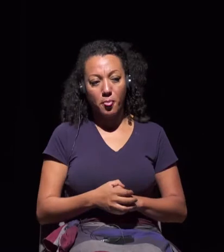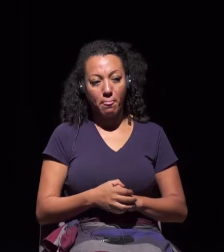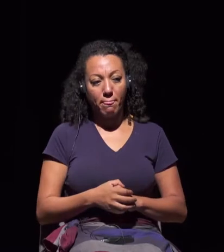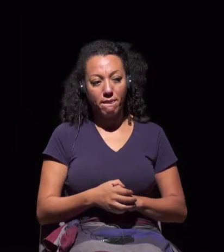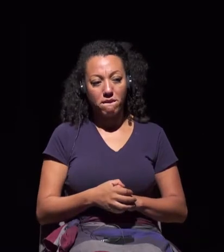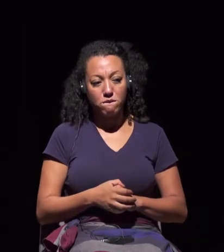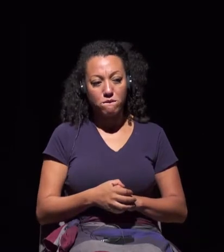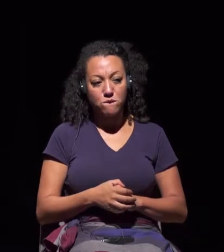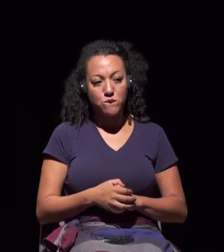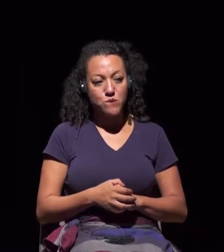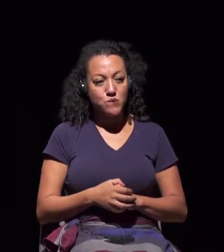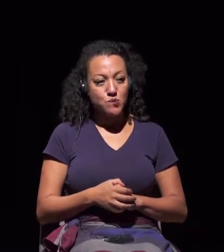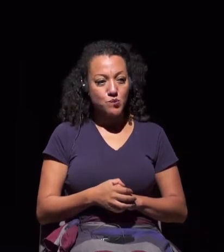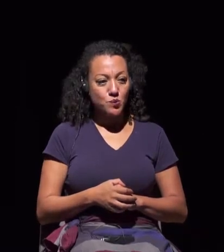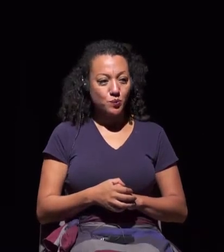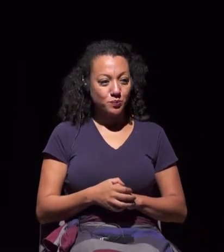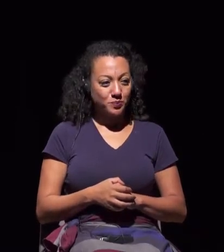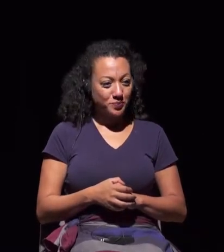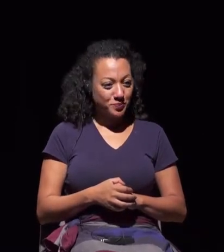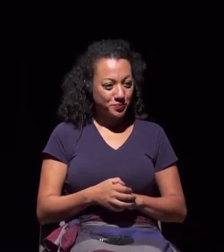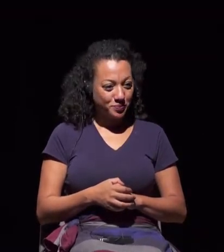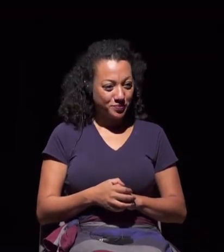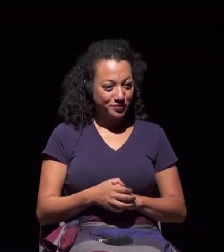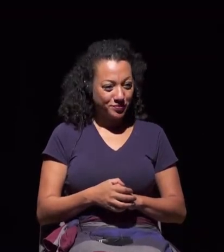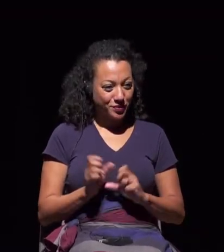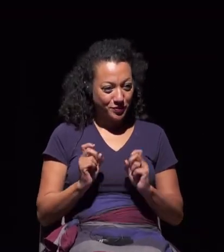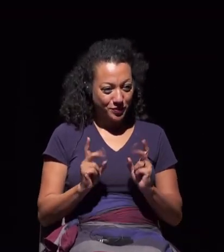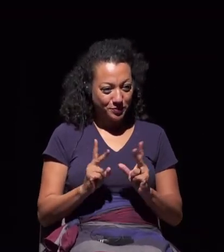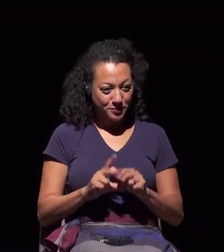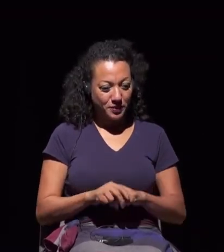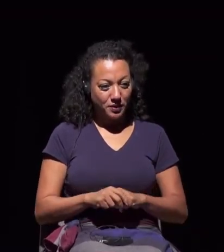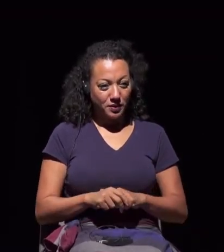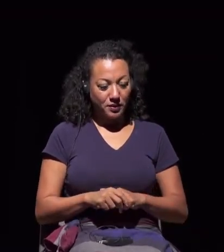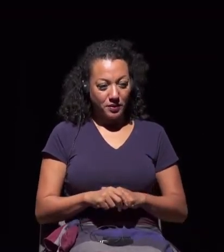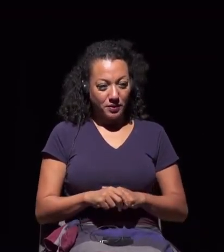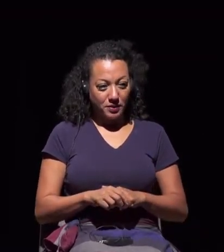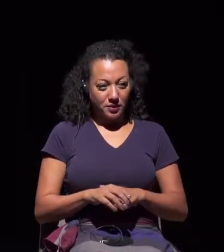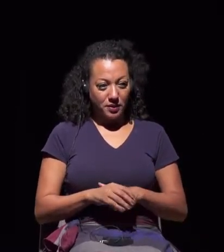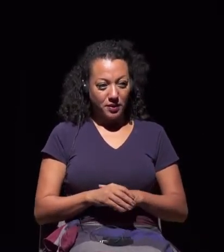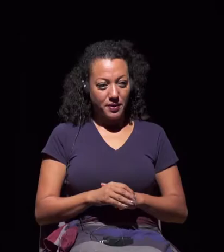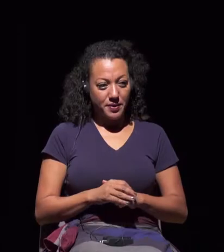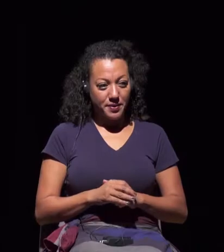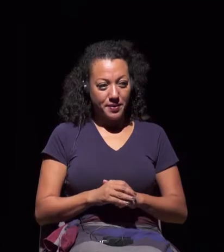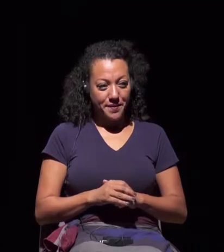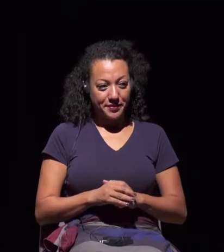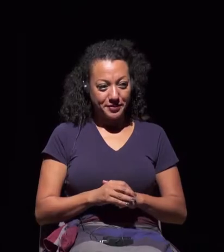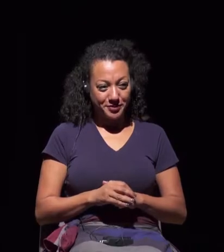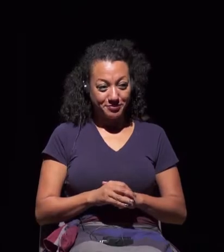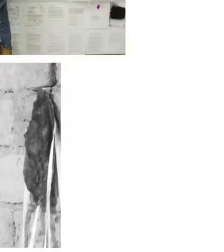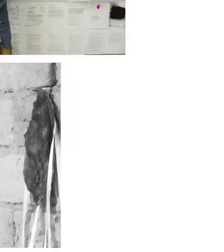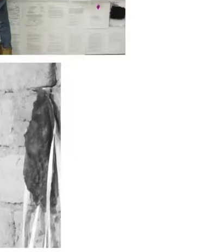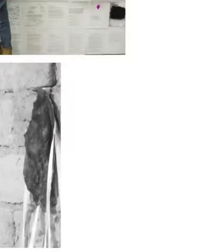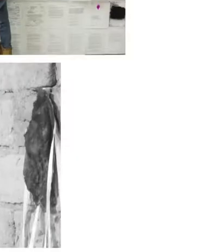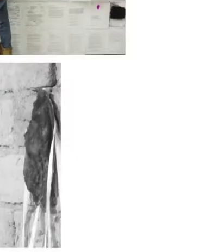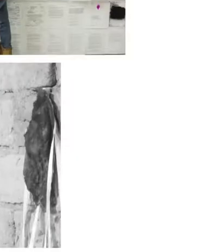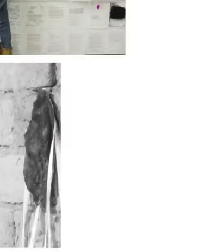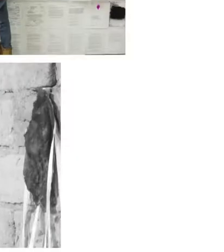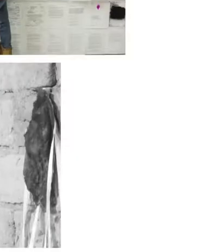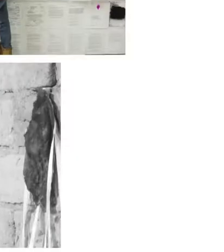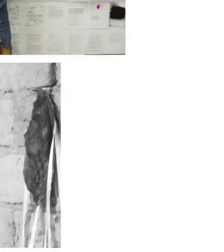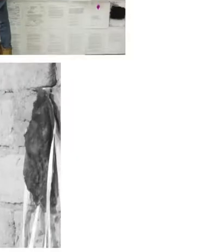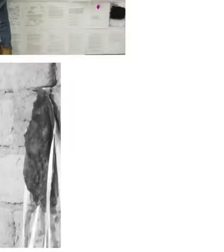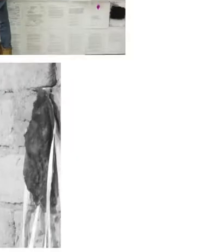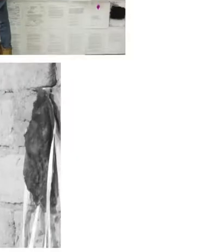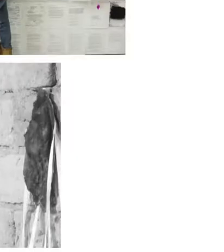And I think I do this. Yes, okay. So these are the artists that I'm focusing on for